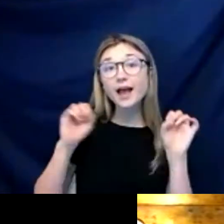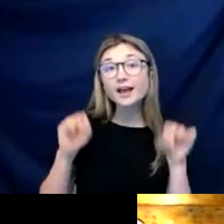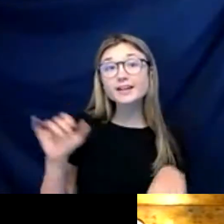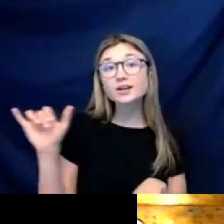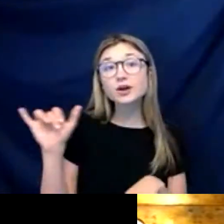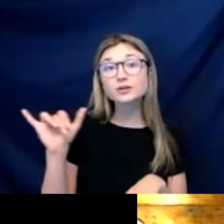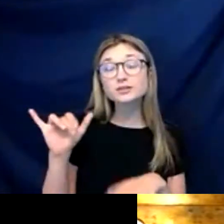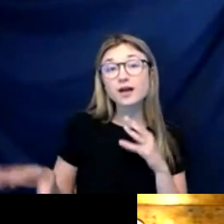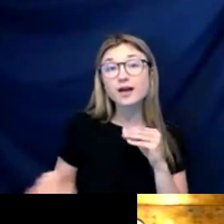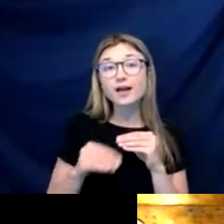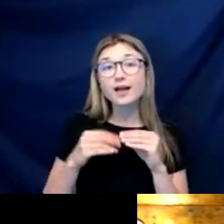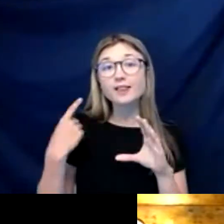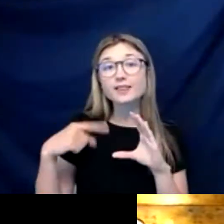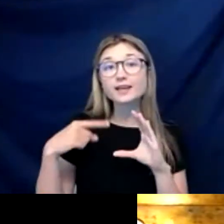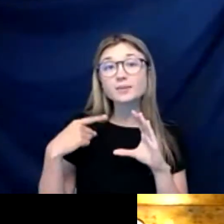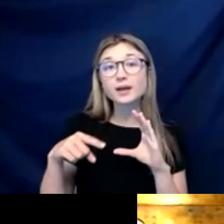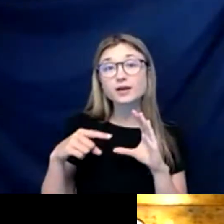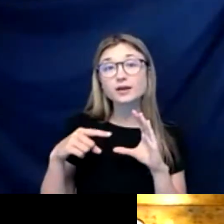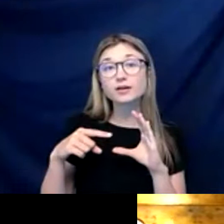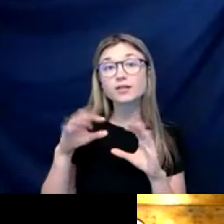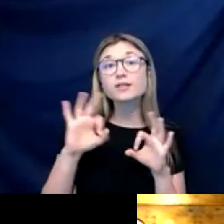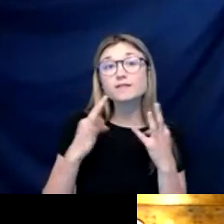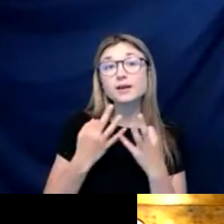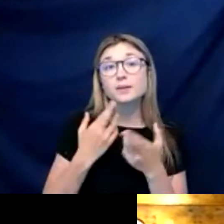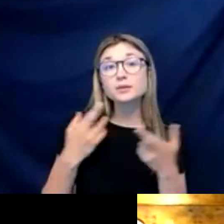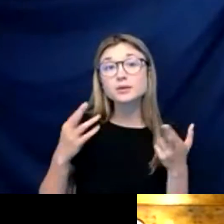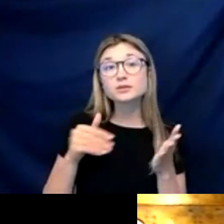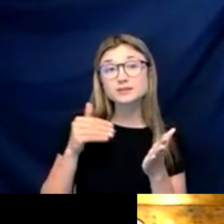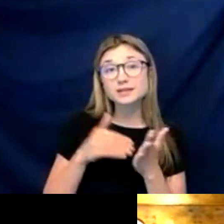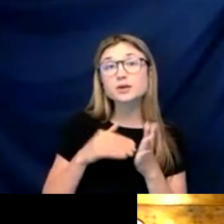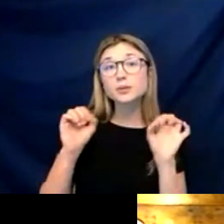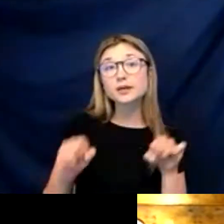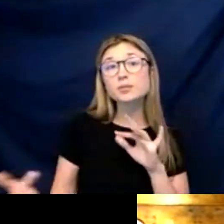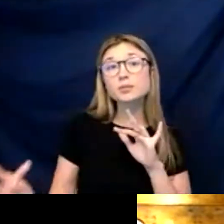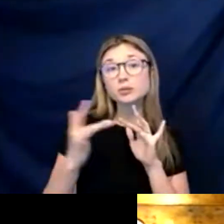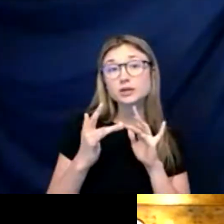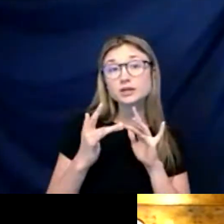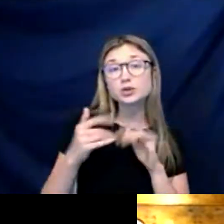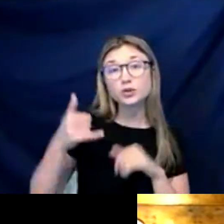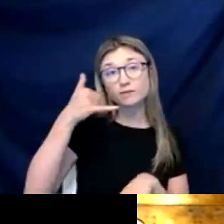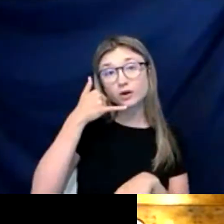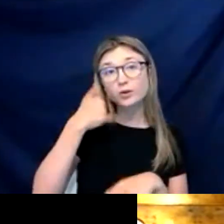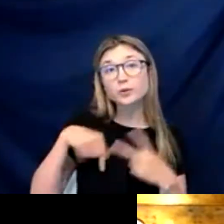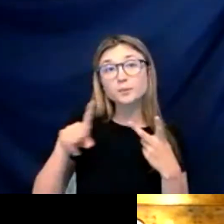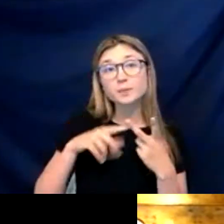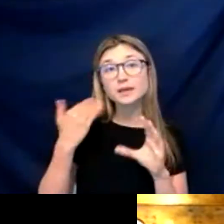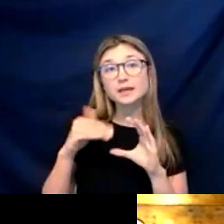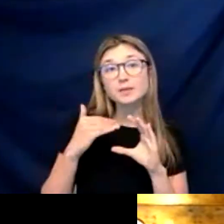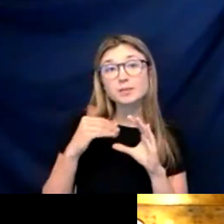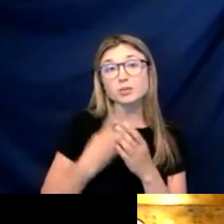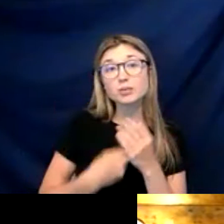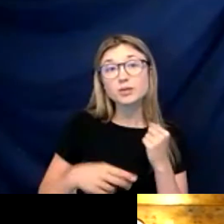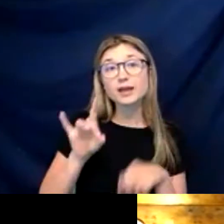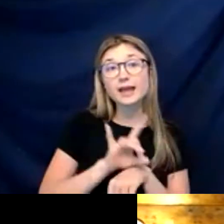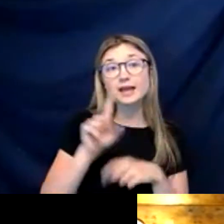the email. The Family Resource Center can be reached via phone or by email from 8 to